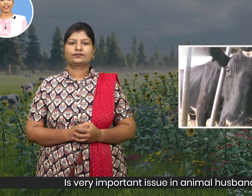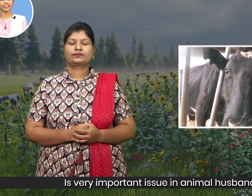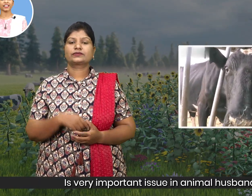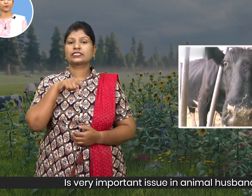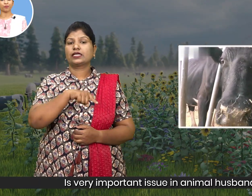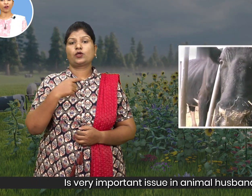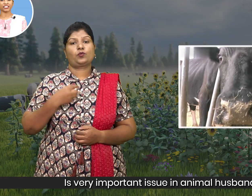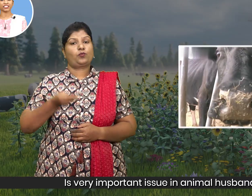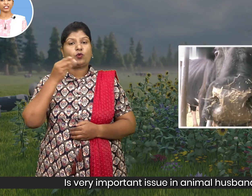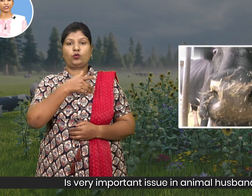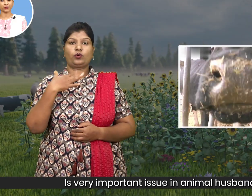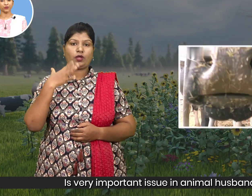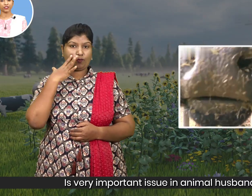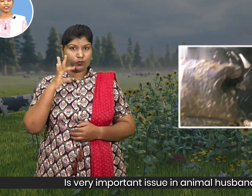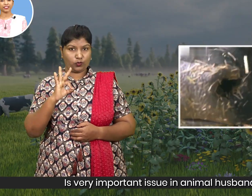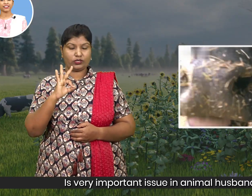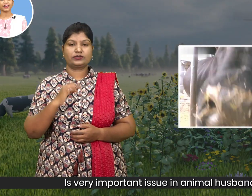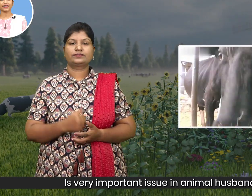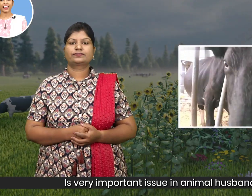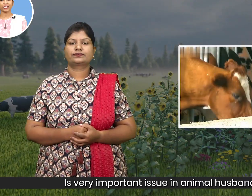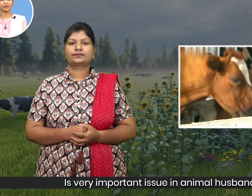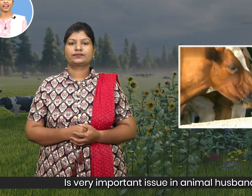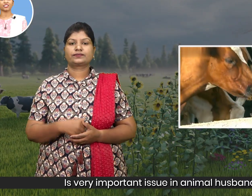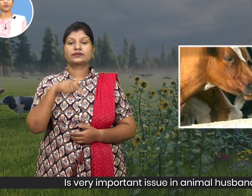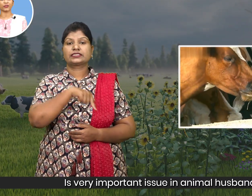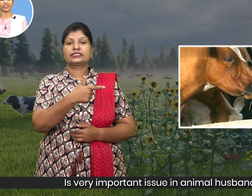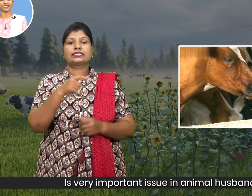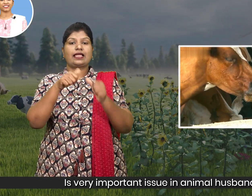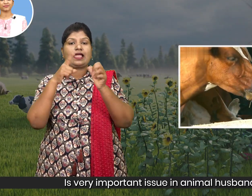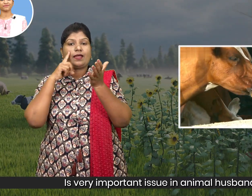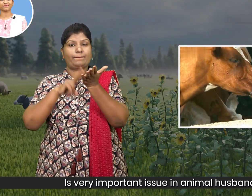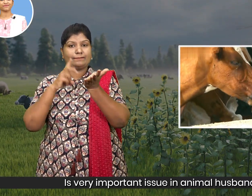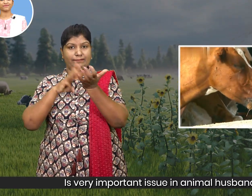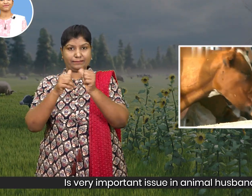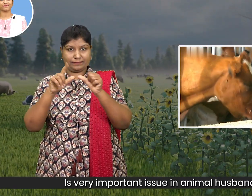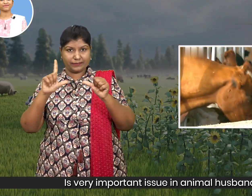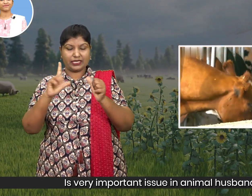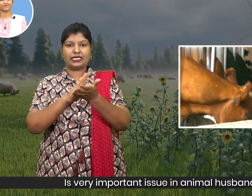is very important issue in animal husbandry.